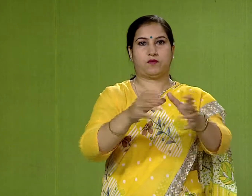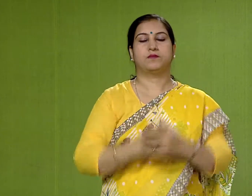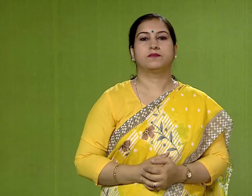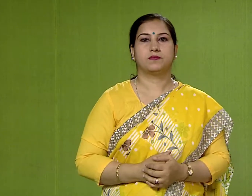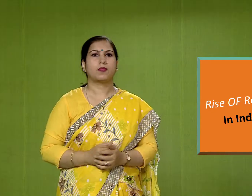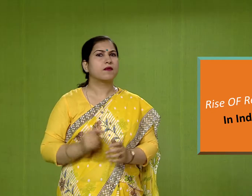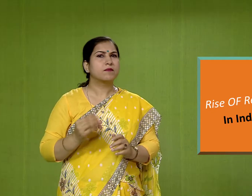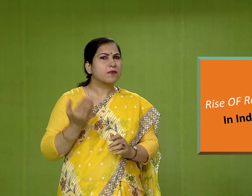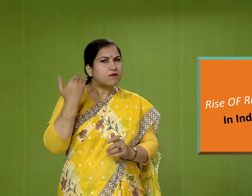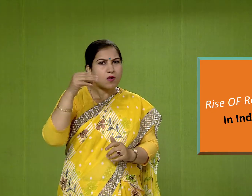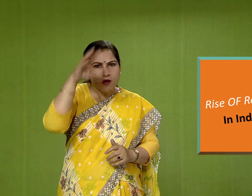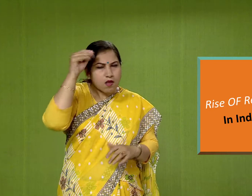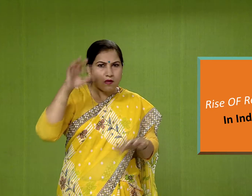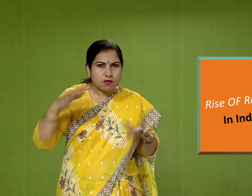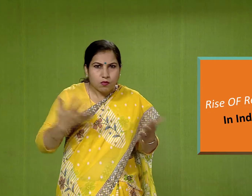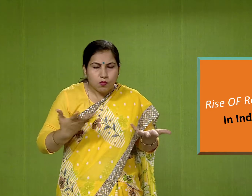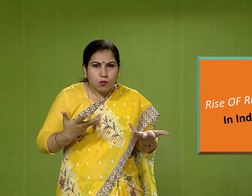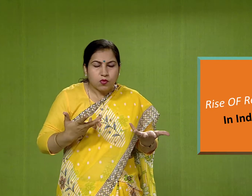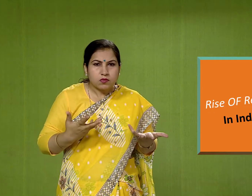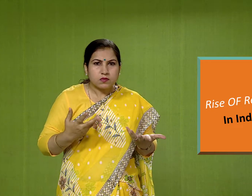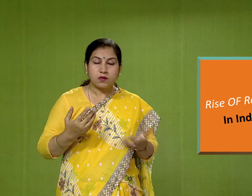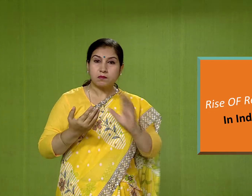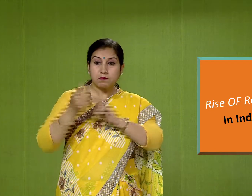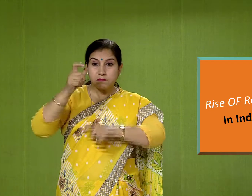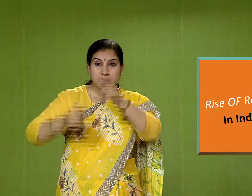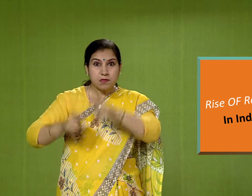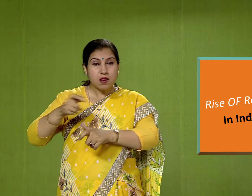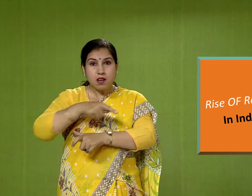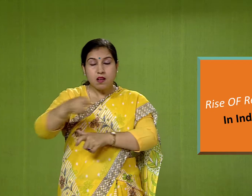We learnt about the rise of revolutionaries in India.